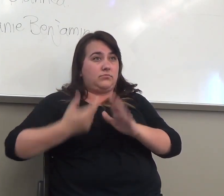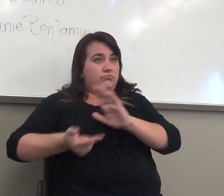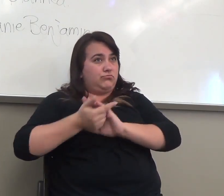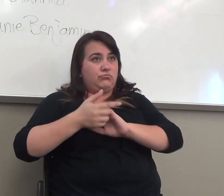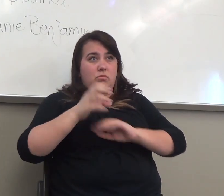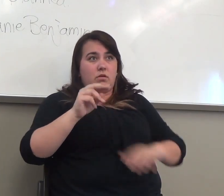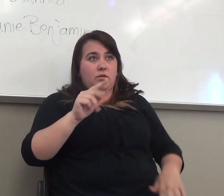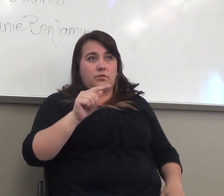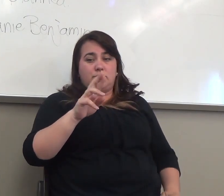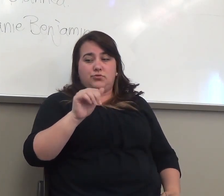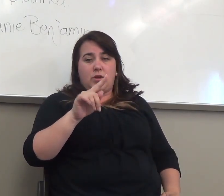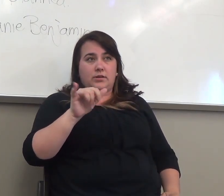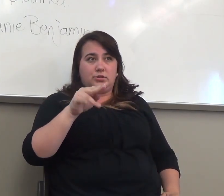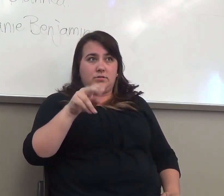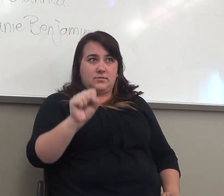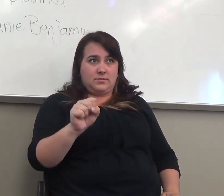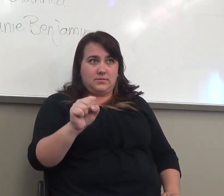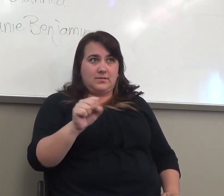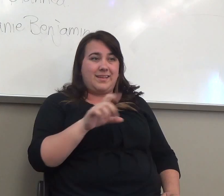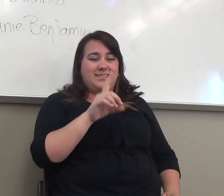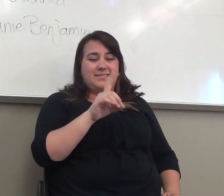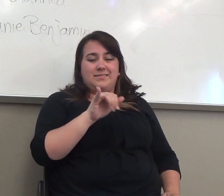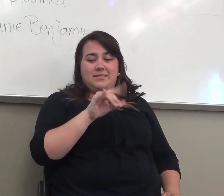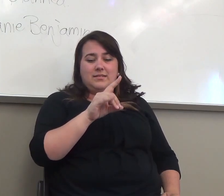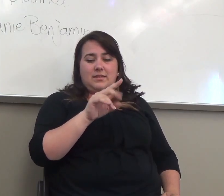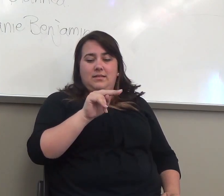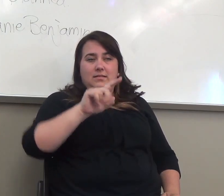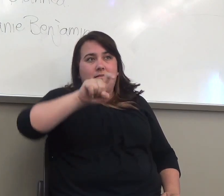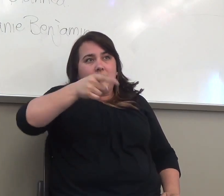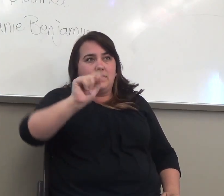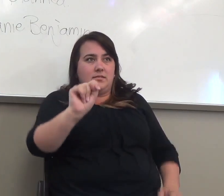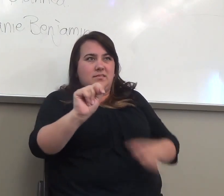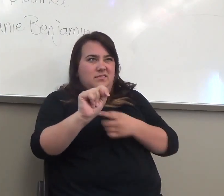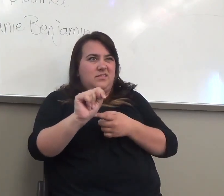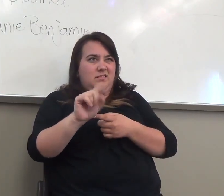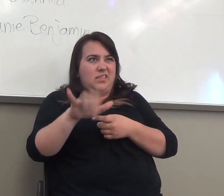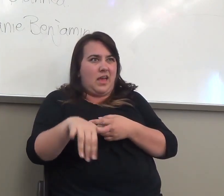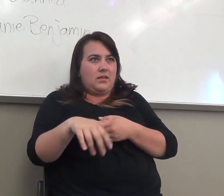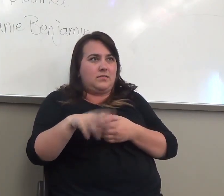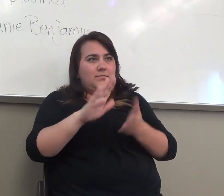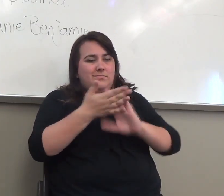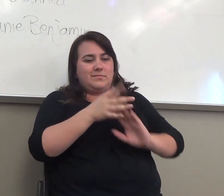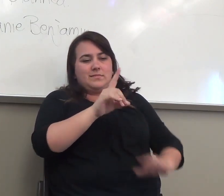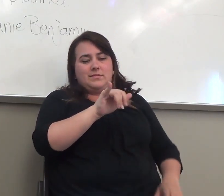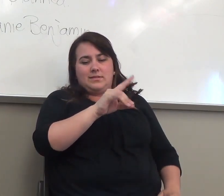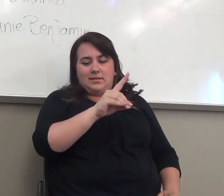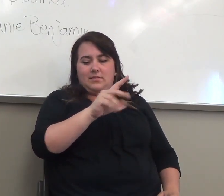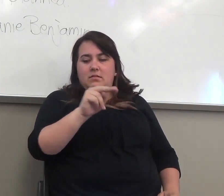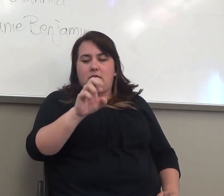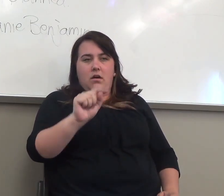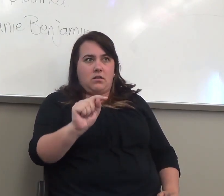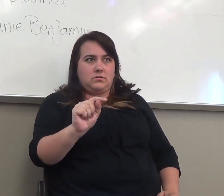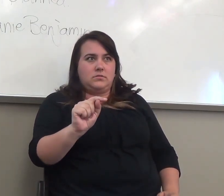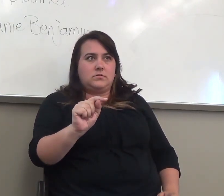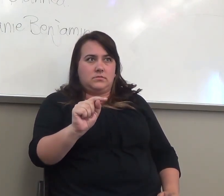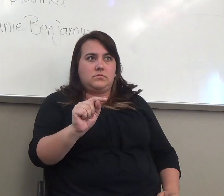crazy with your less formal work. Okay, so now I've got everything checked. Okay, so